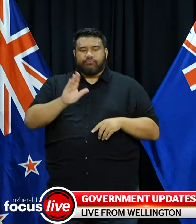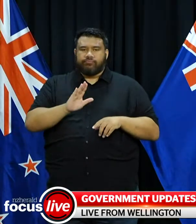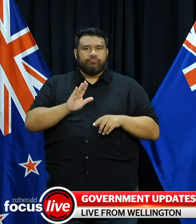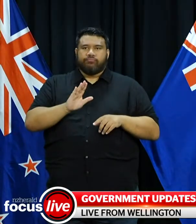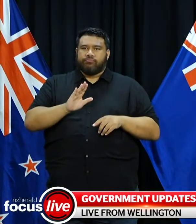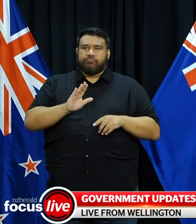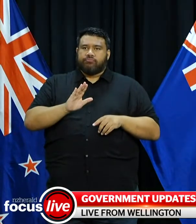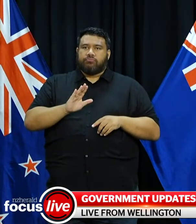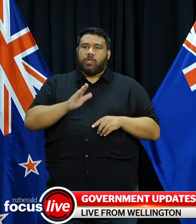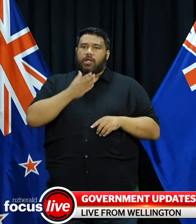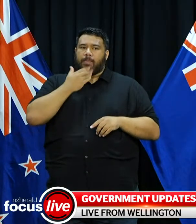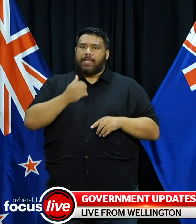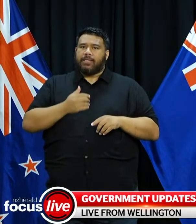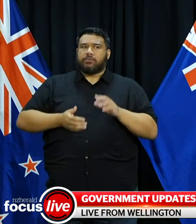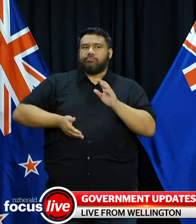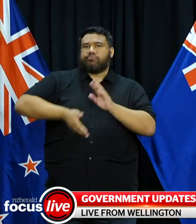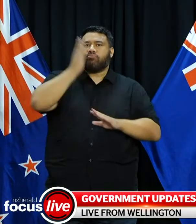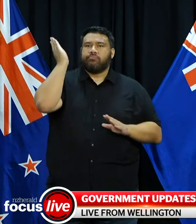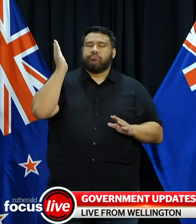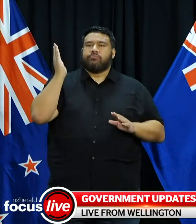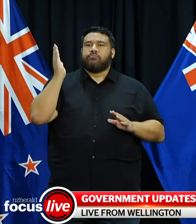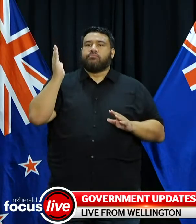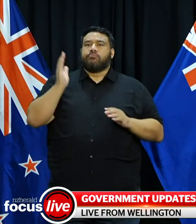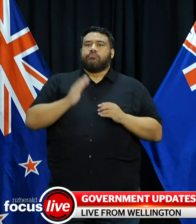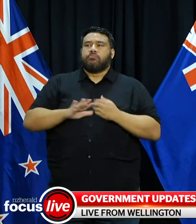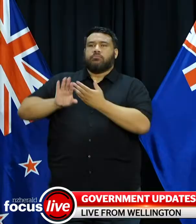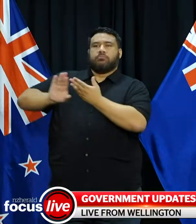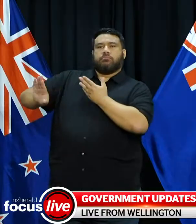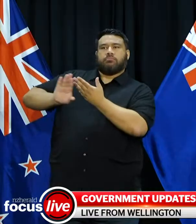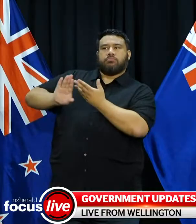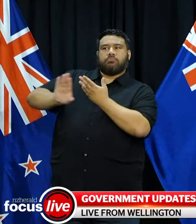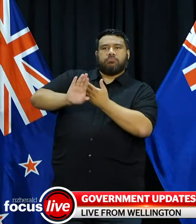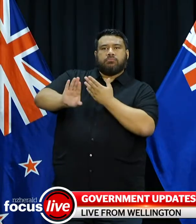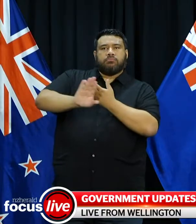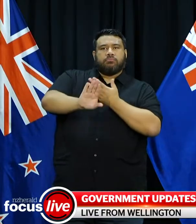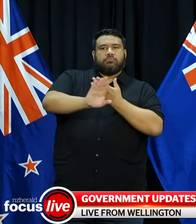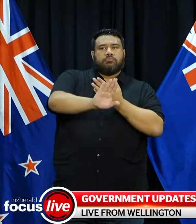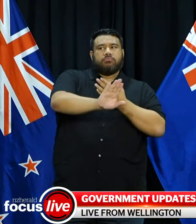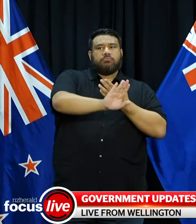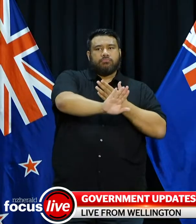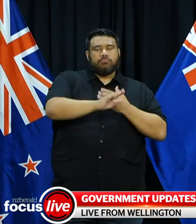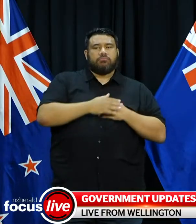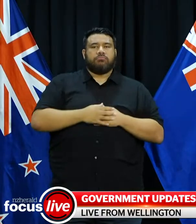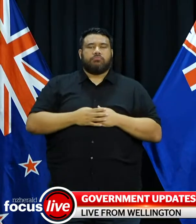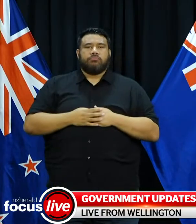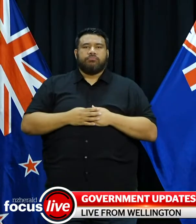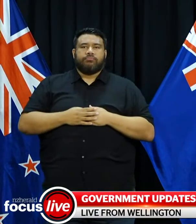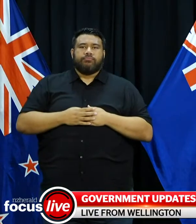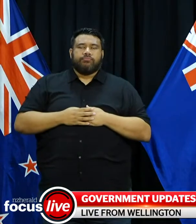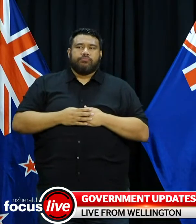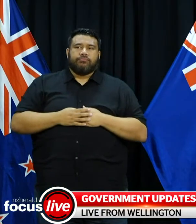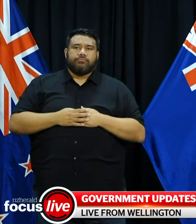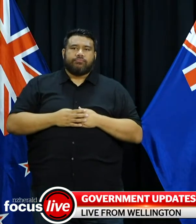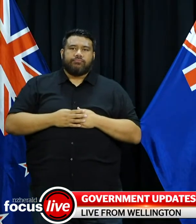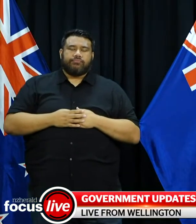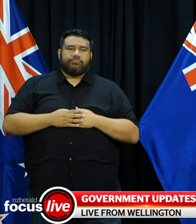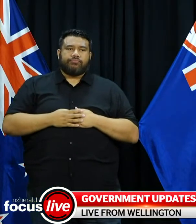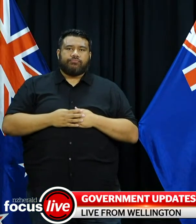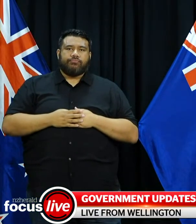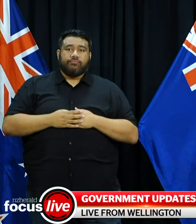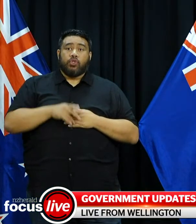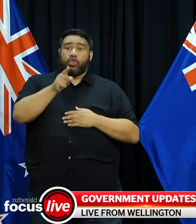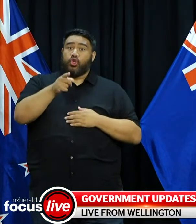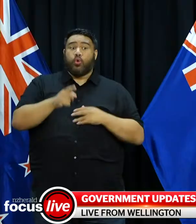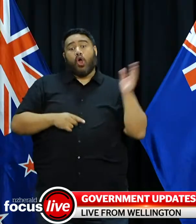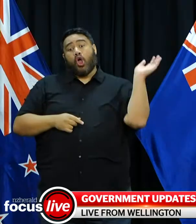home. Stay 2 metres away from other people if you are able to safely do so while you evacuate. Do not return until